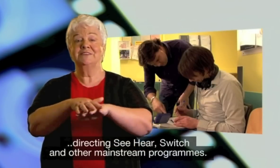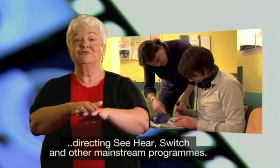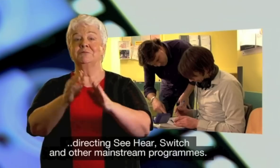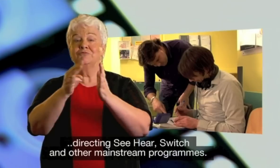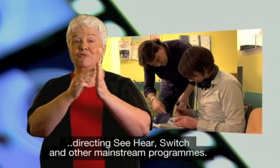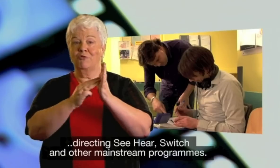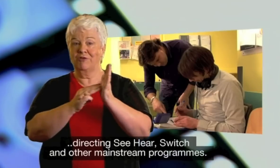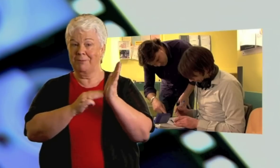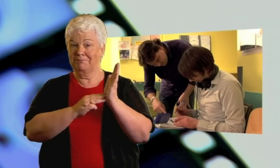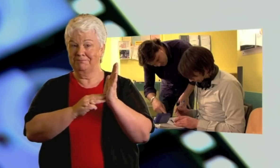programmes.